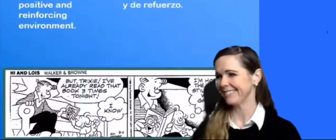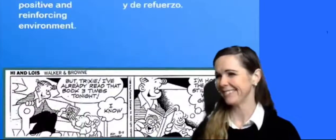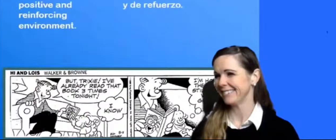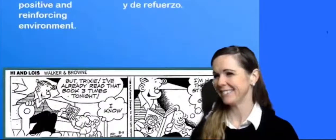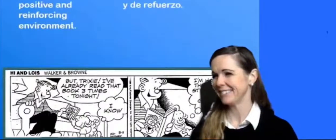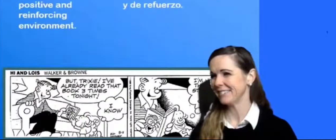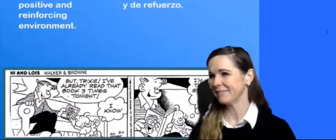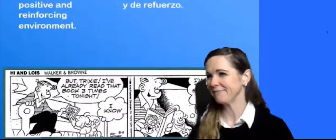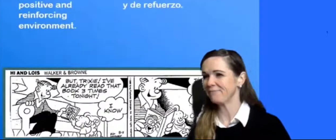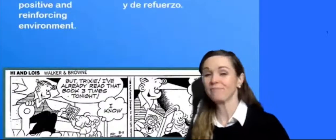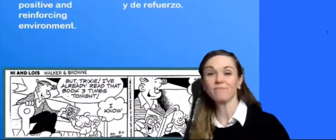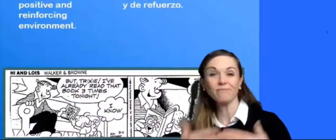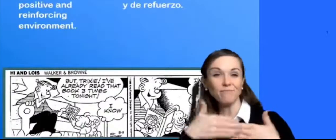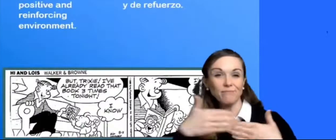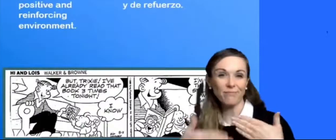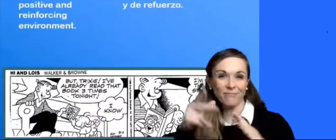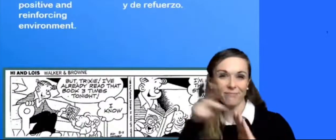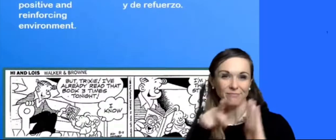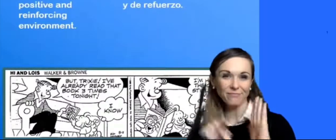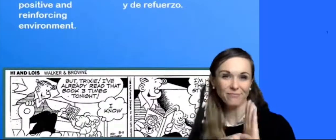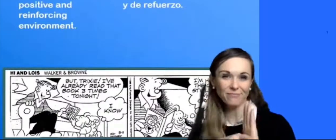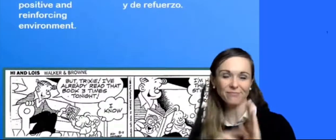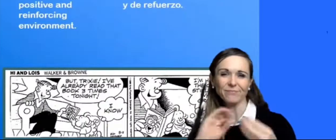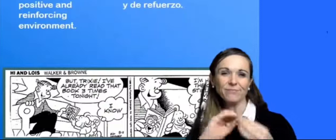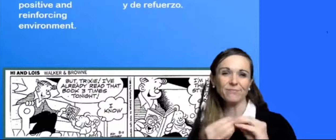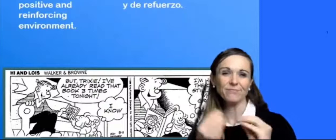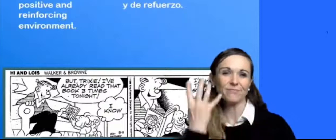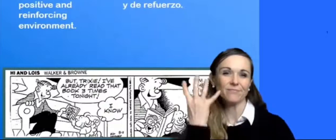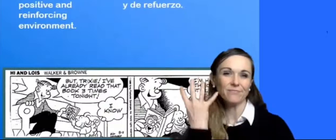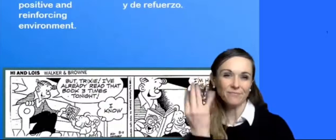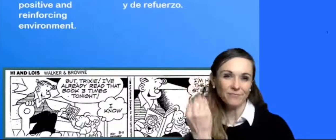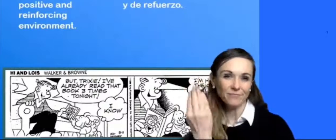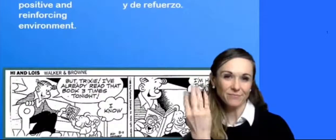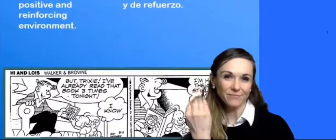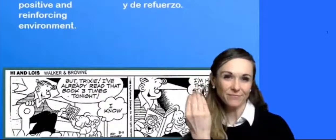is a great way to warm up your sign language as well.